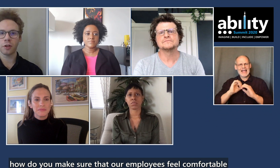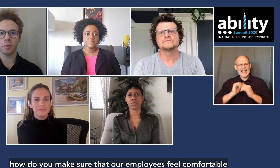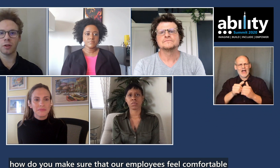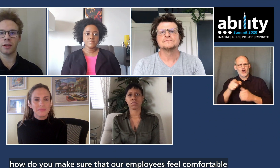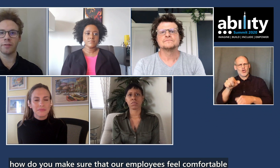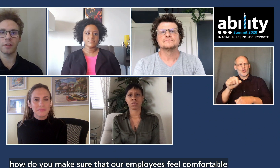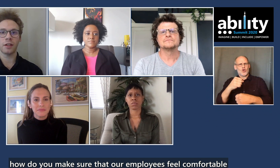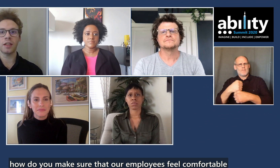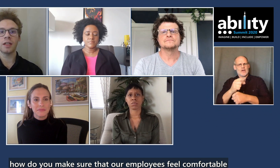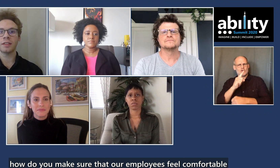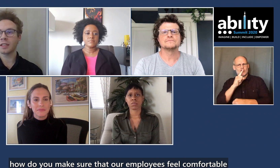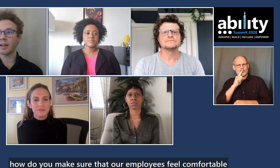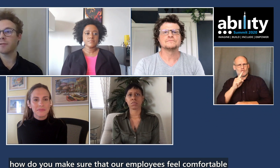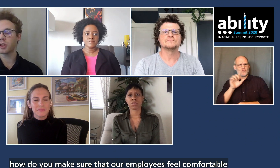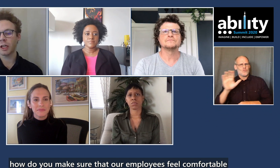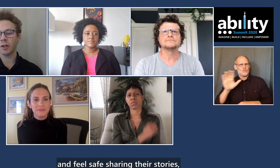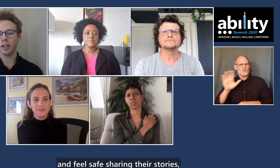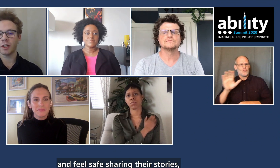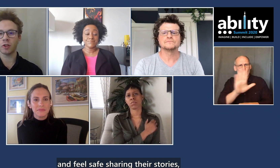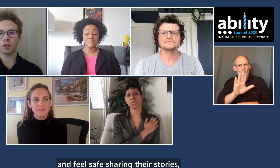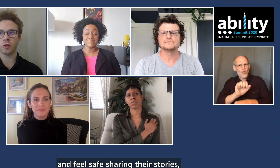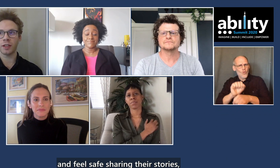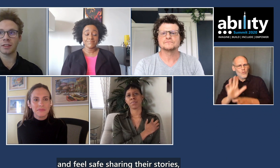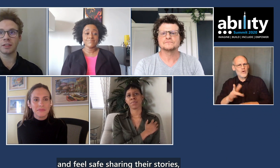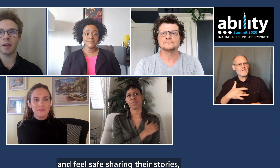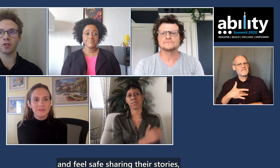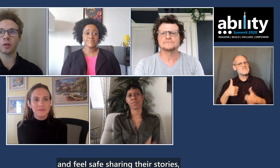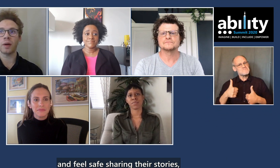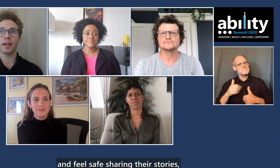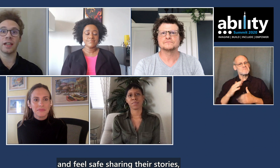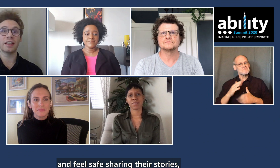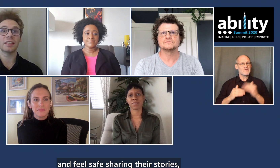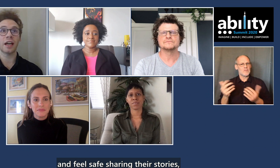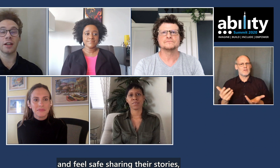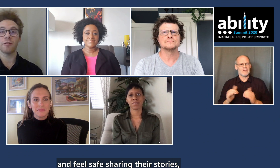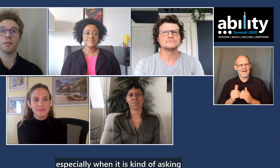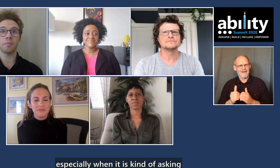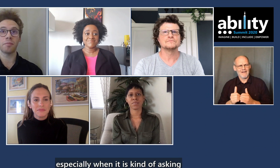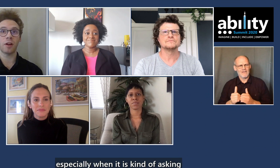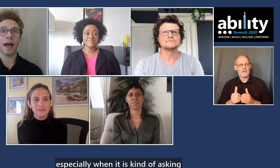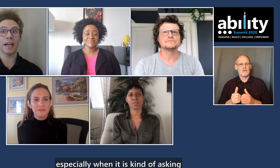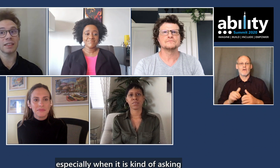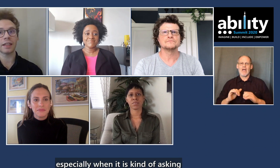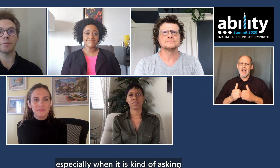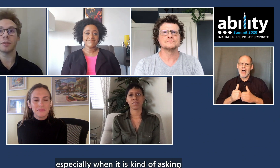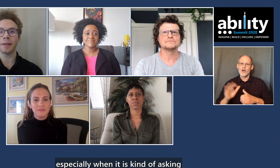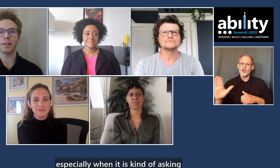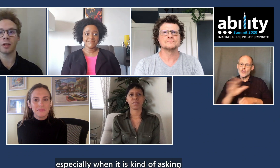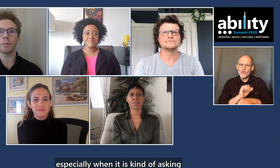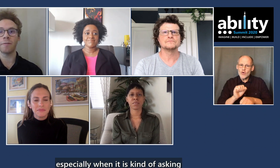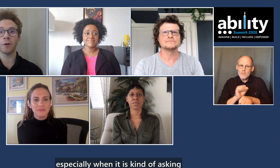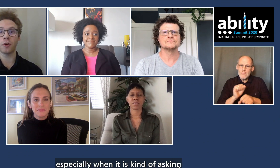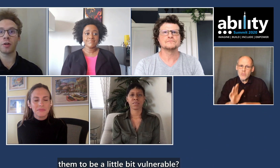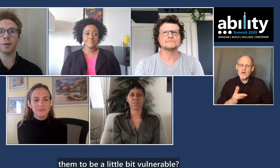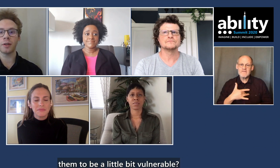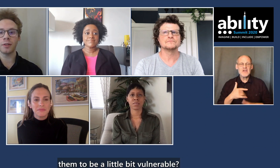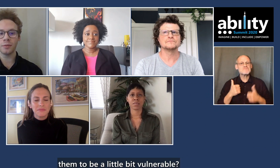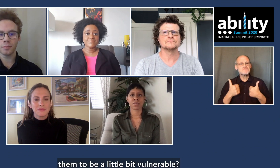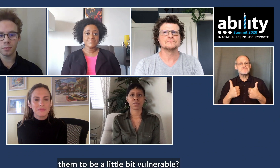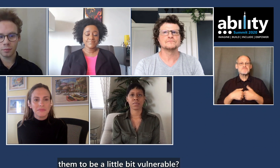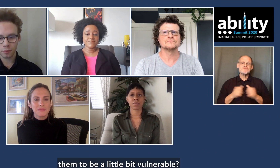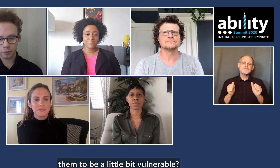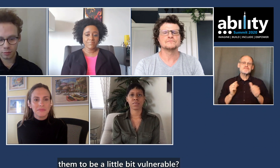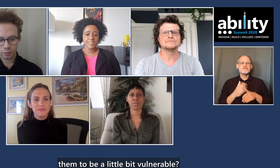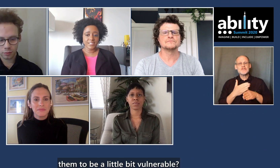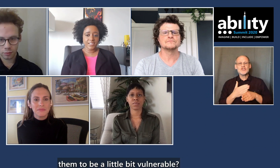feel comfortable and feel safe sharing their stories, especially when it is kind of asking them to be a little bit